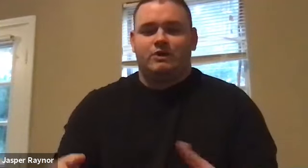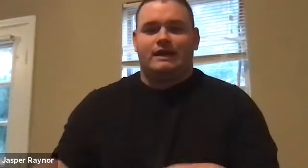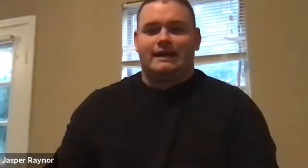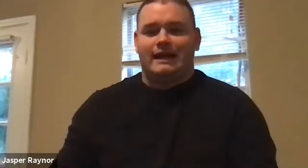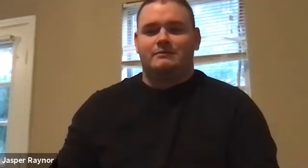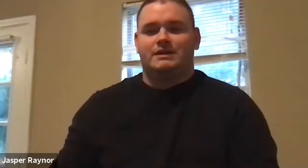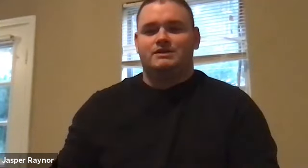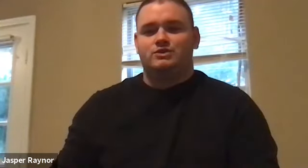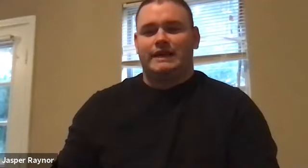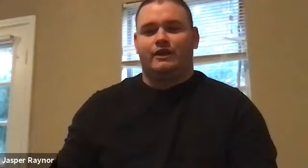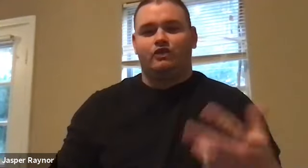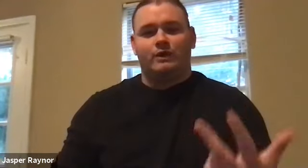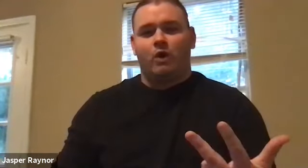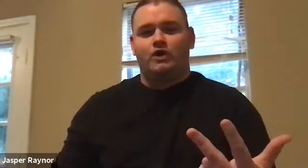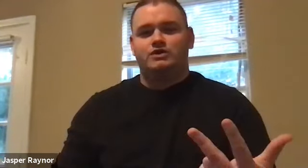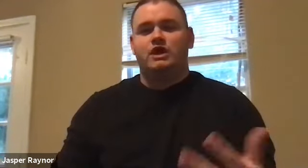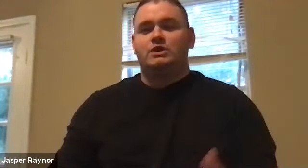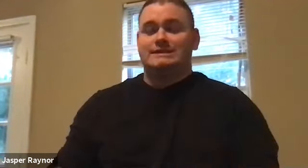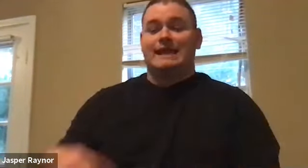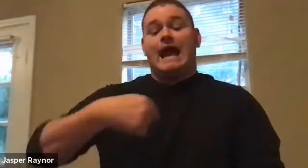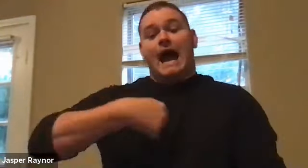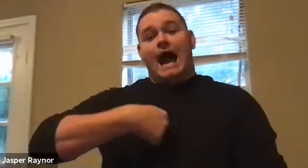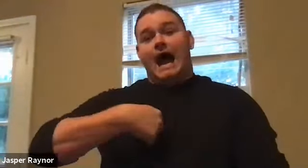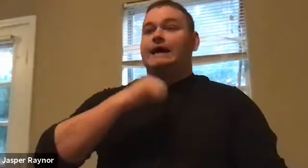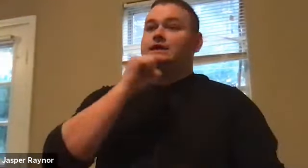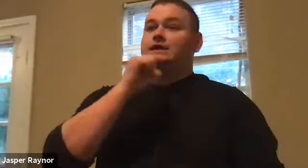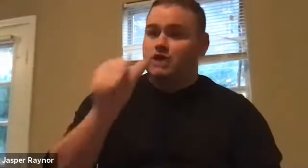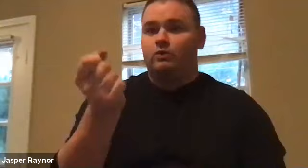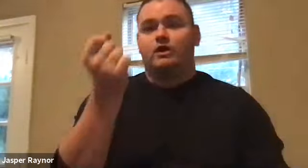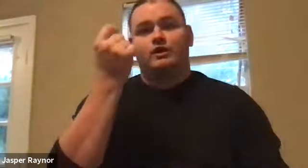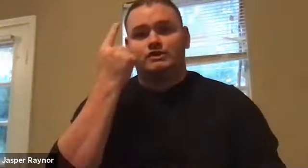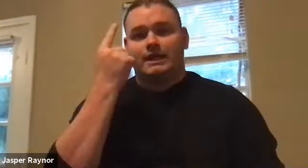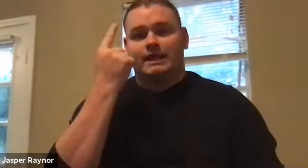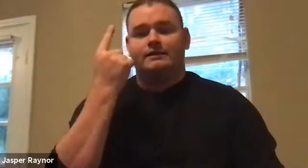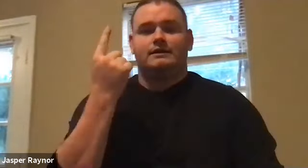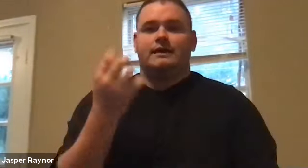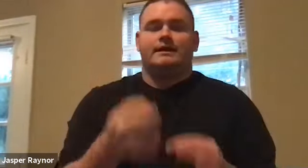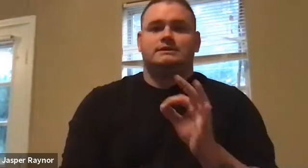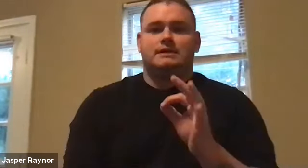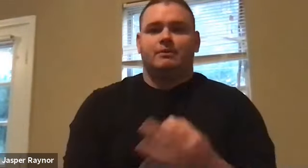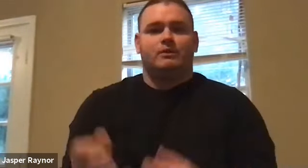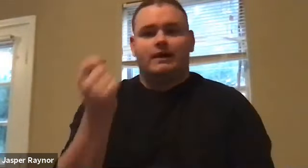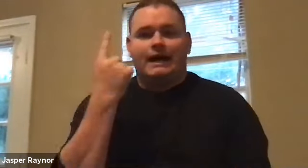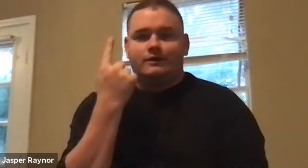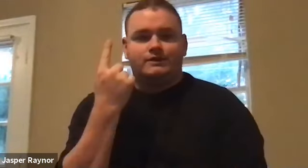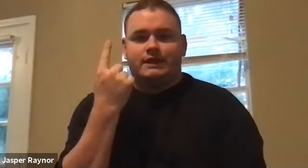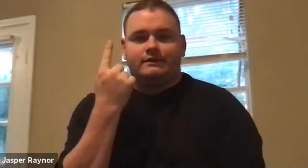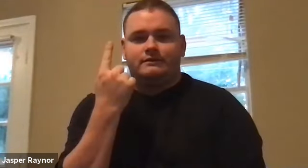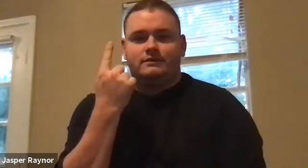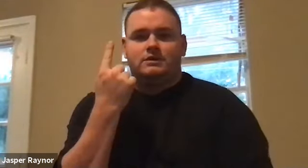interpreting again, because you take 3 words, you would say, I don't understand. And it's simple, I don't understand.